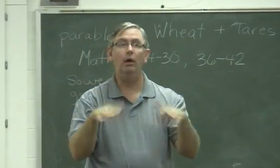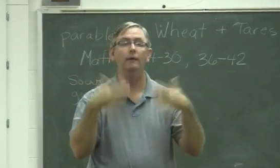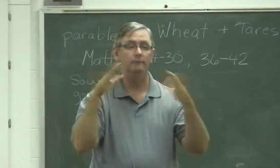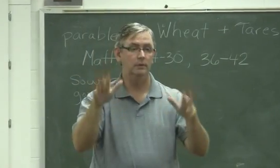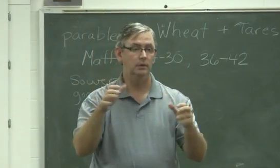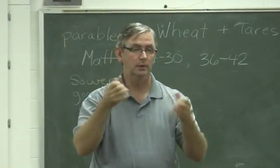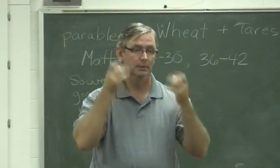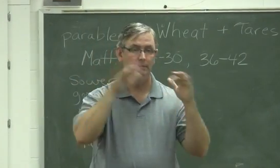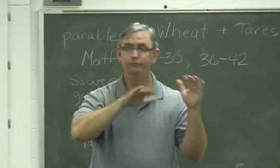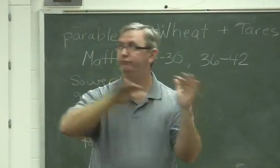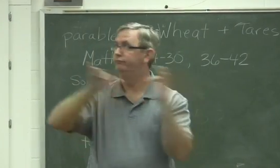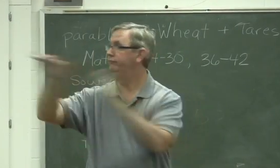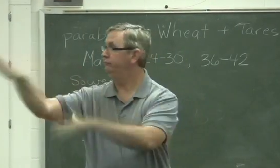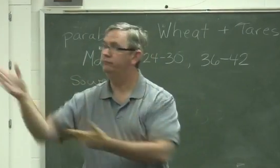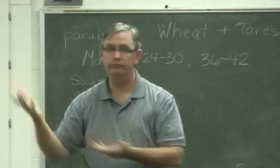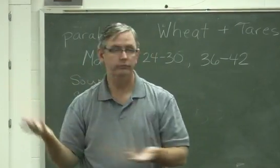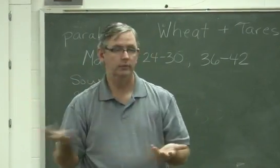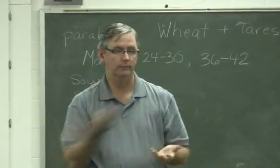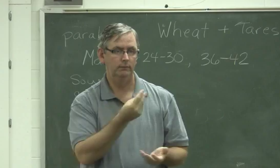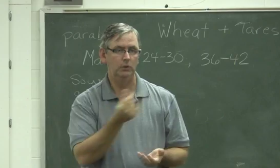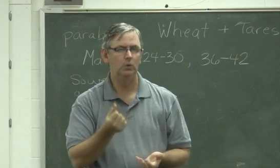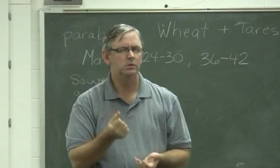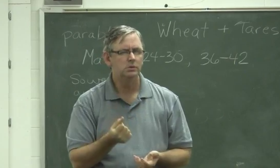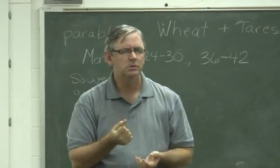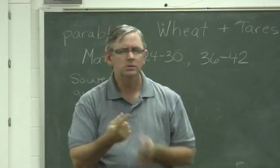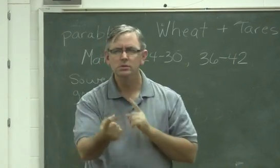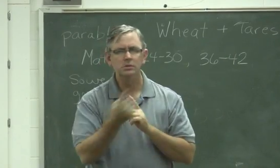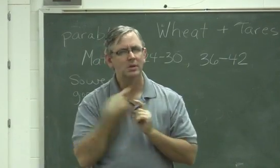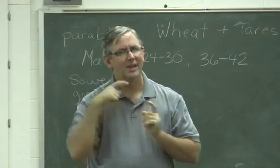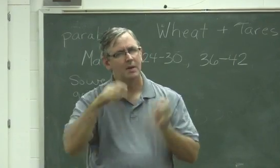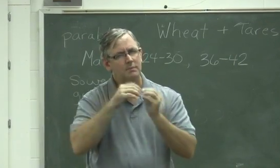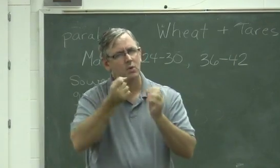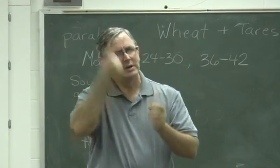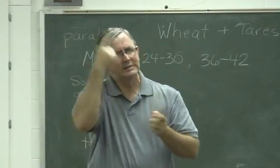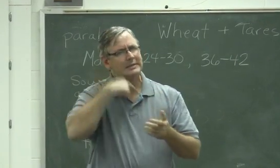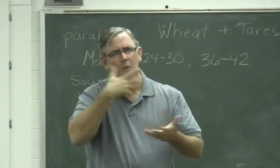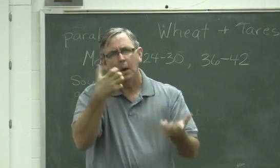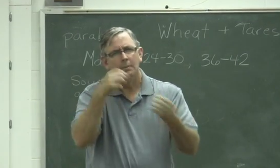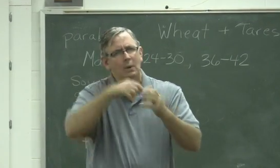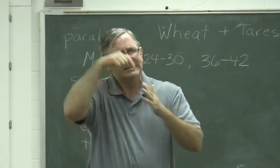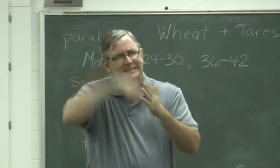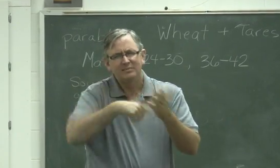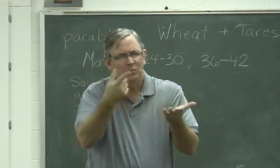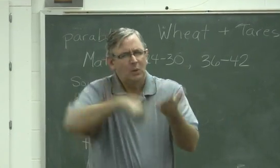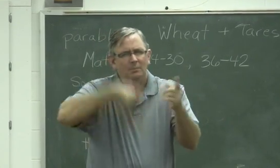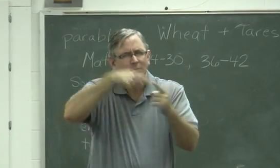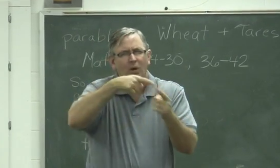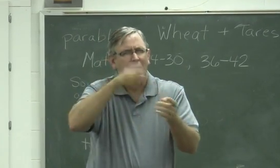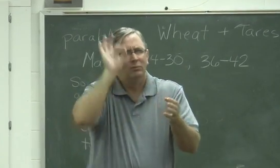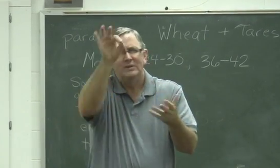It's the same thing with in church. We hear the preaching of God's word, and many of us hear it, but